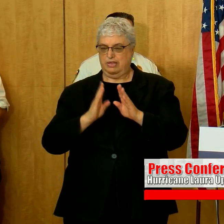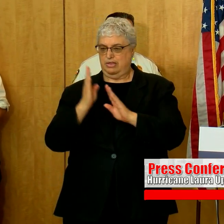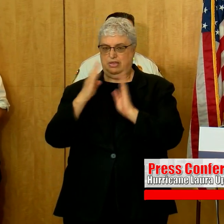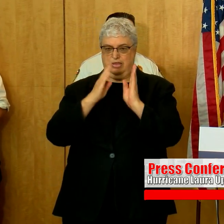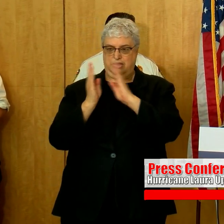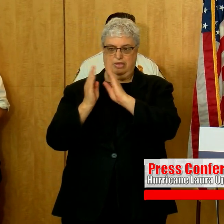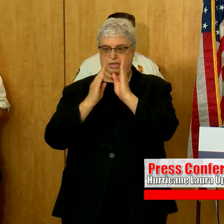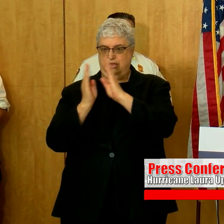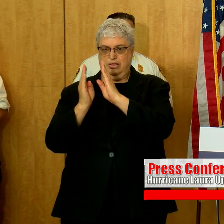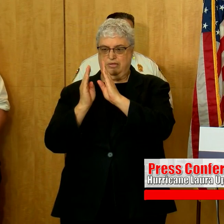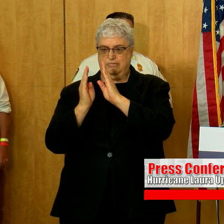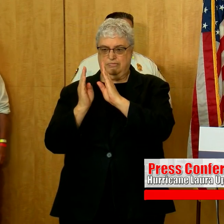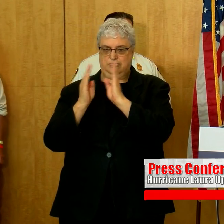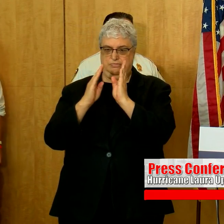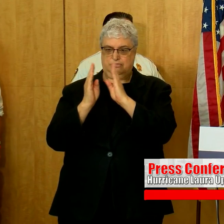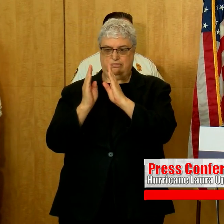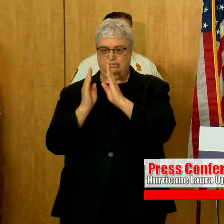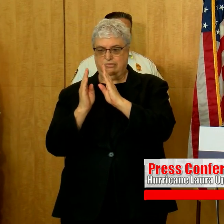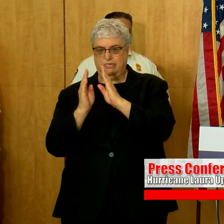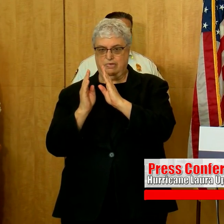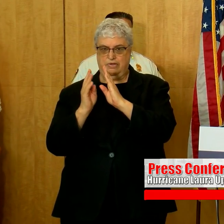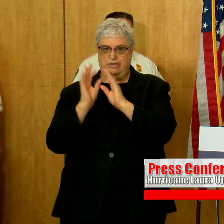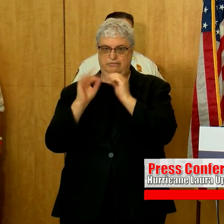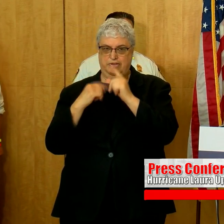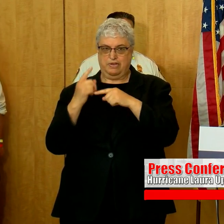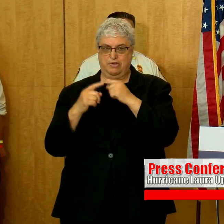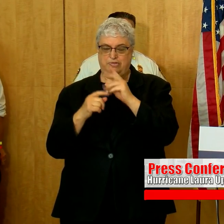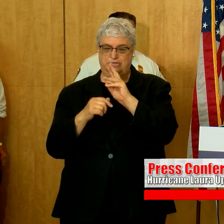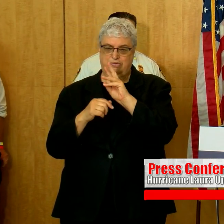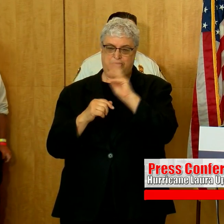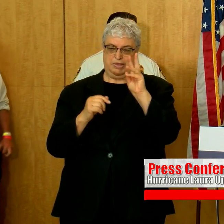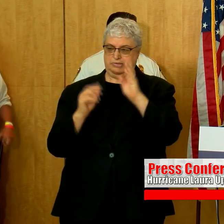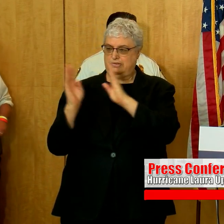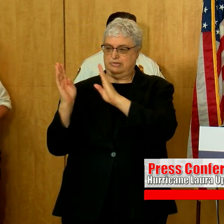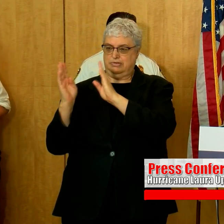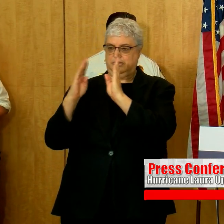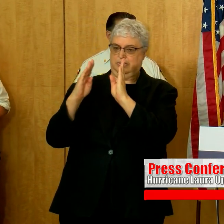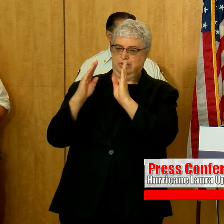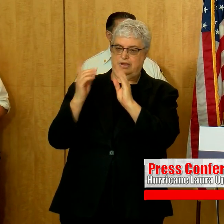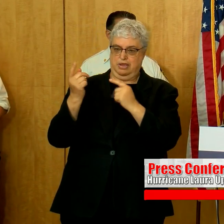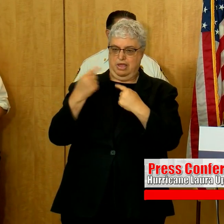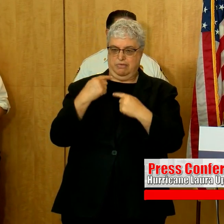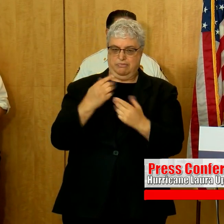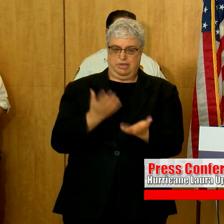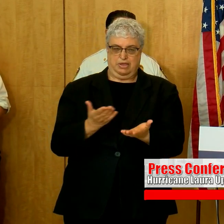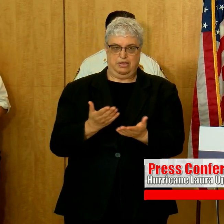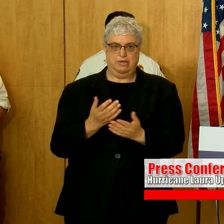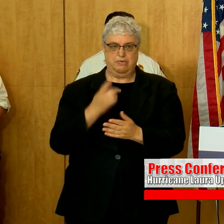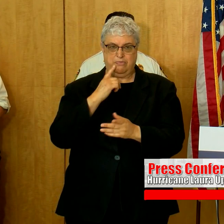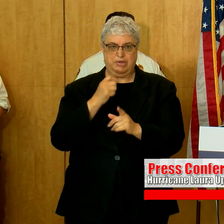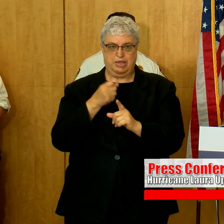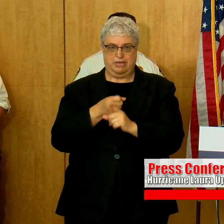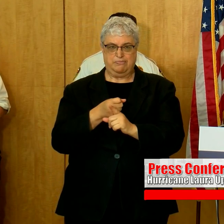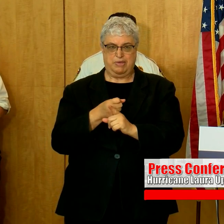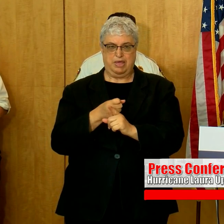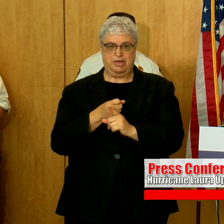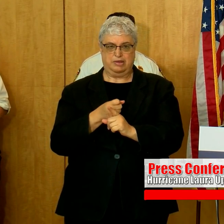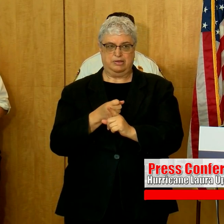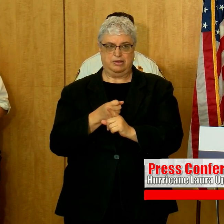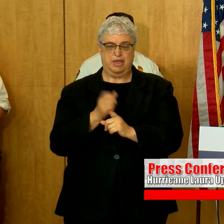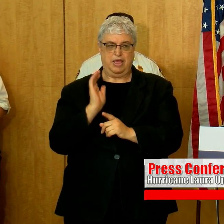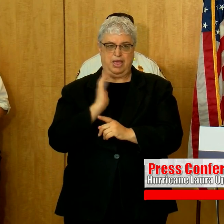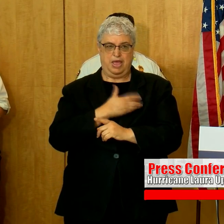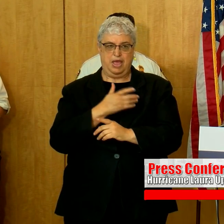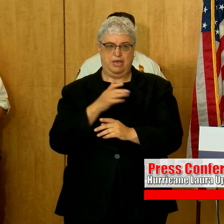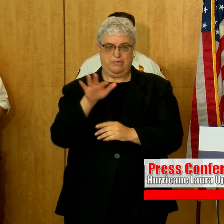whether or not it bobbles a little bit to the west, because that certainly will have an impact on